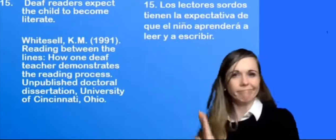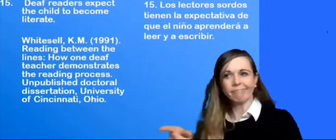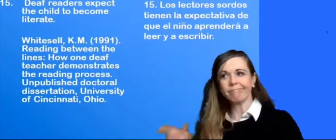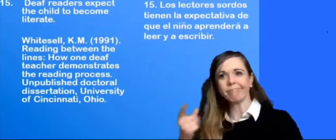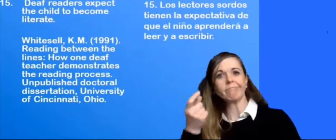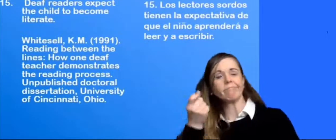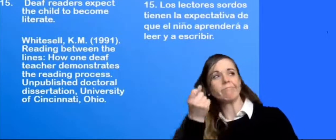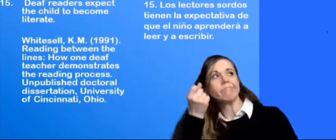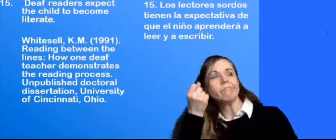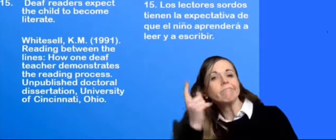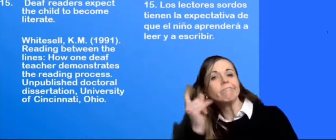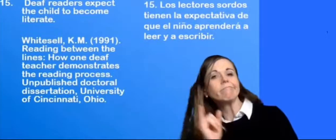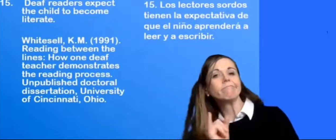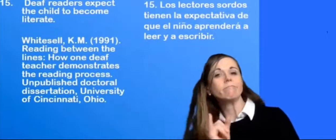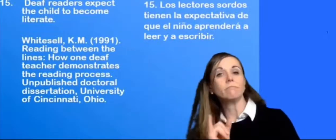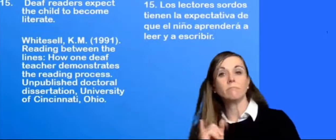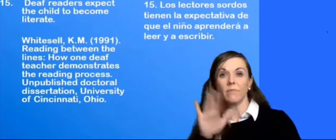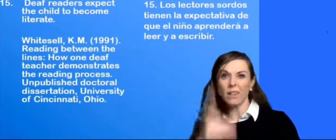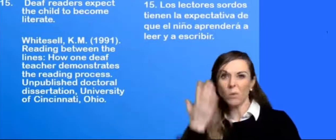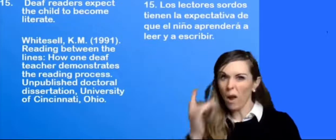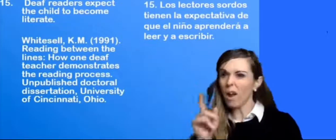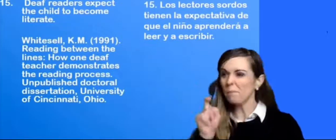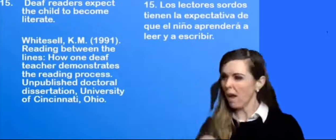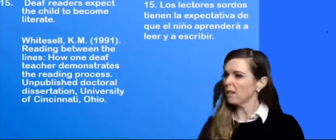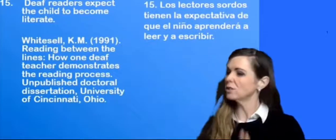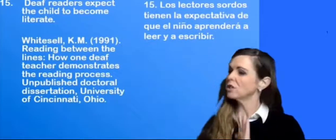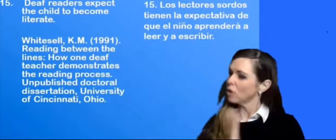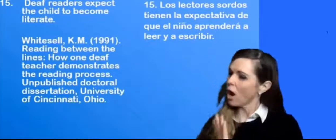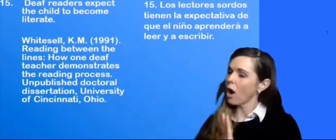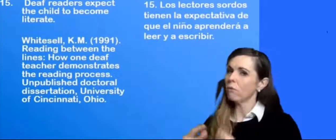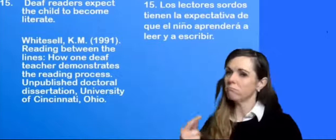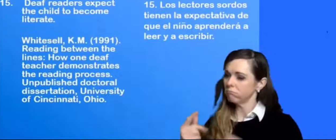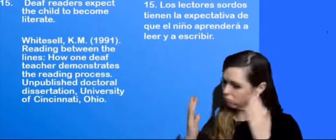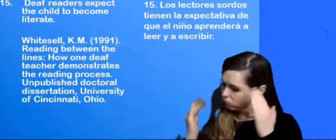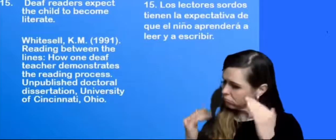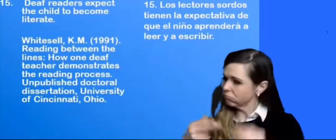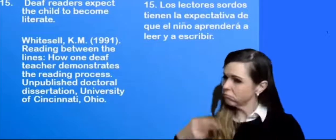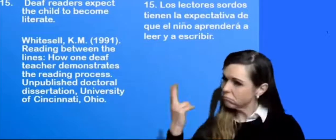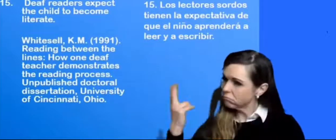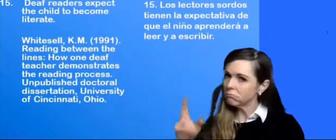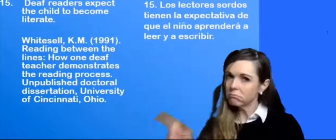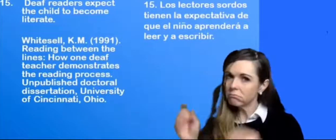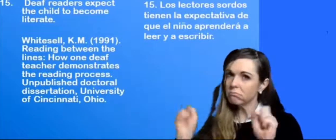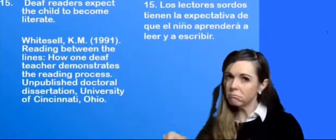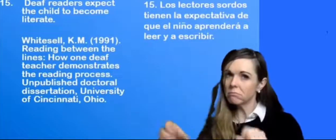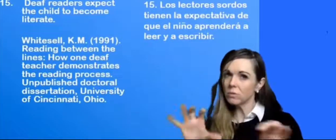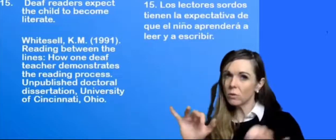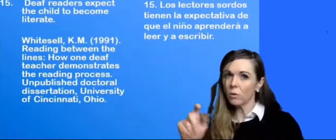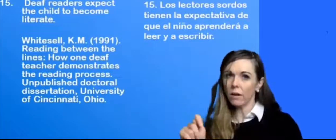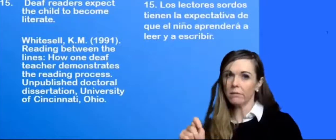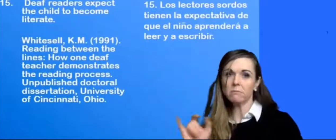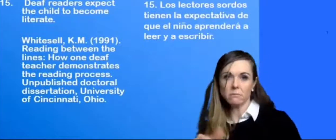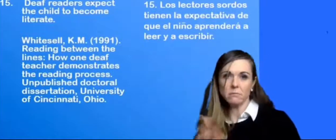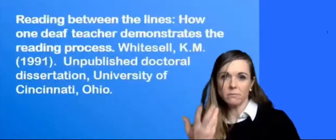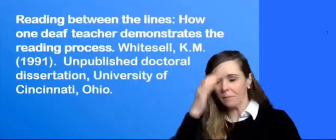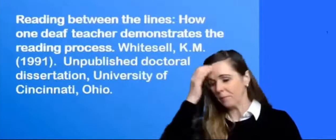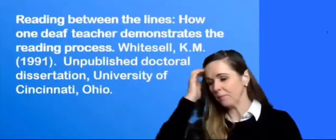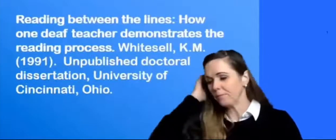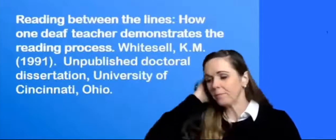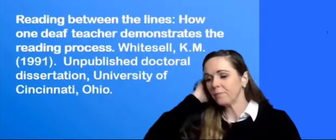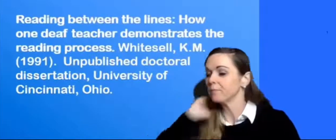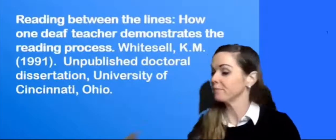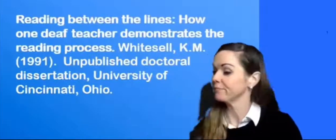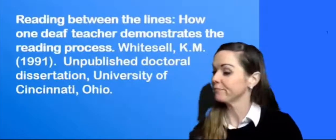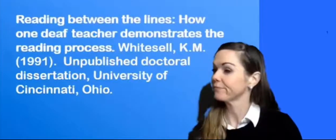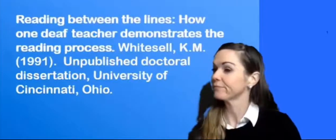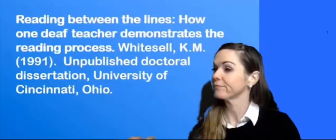be like my peers. Maybe I can read well. We're modeling that expectation that they will then eventually take on themselves